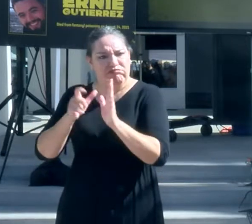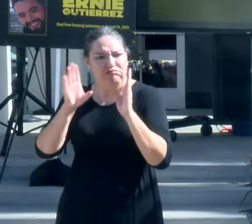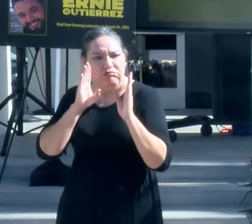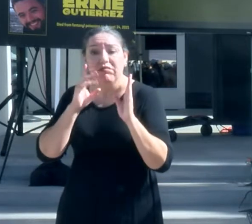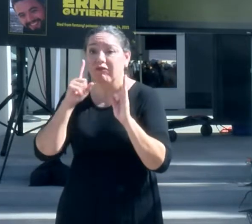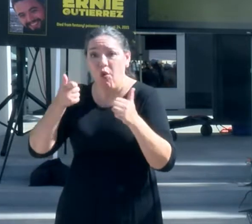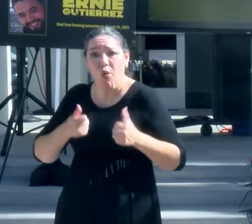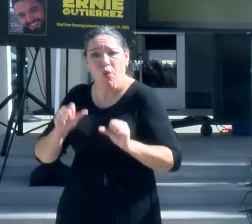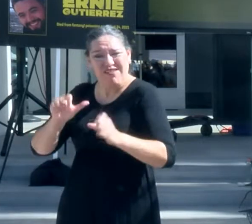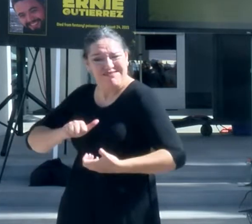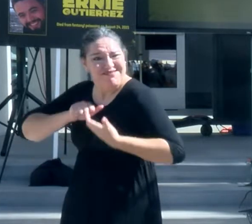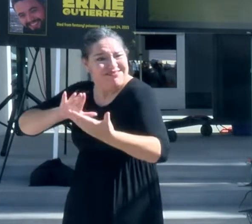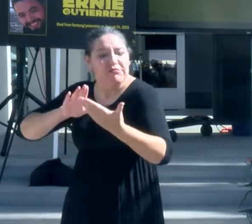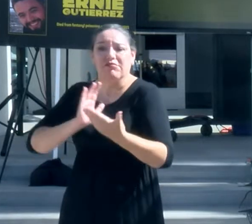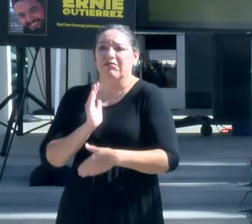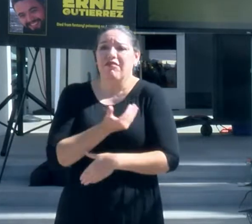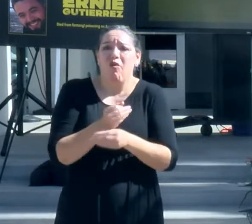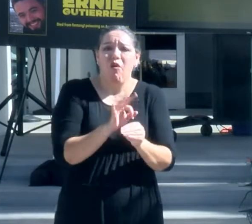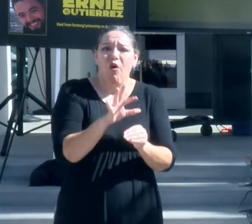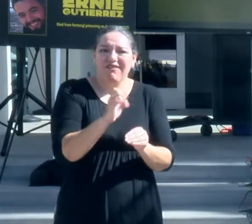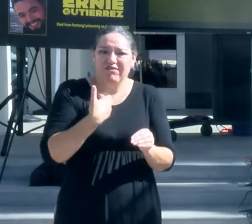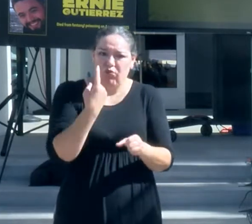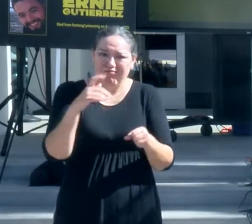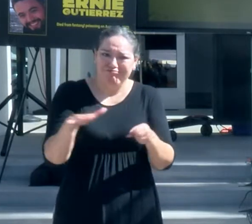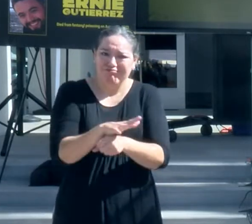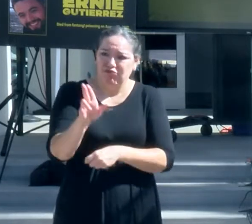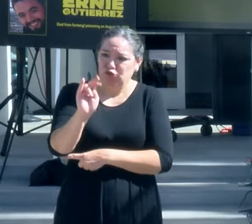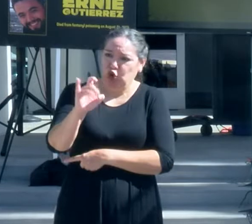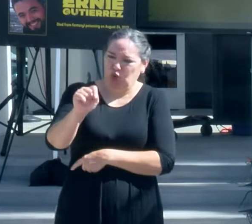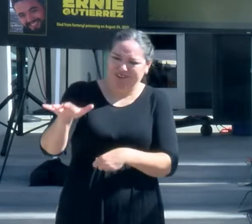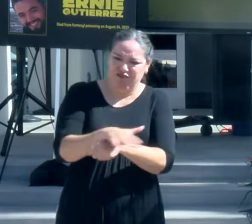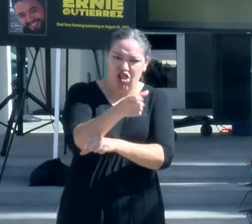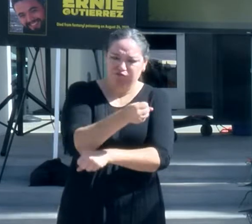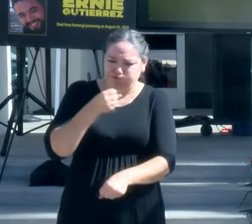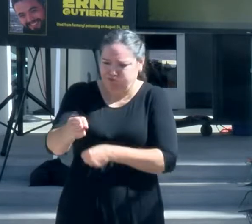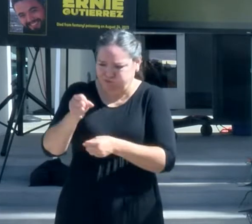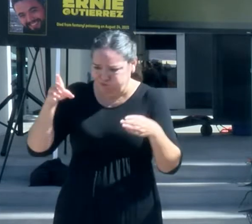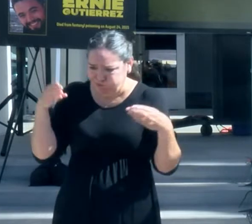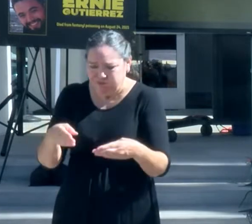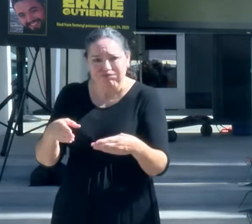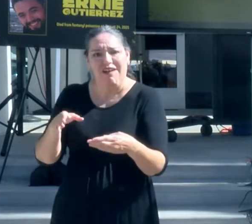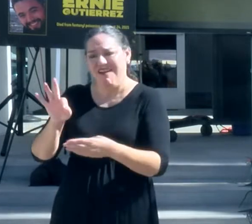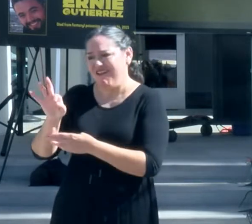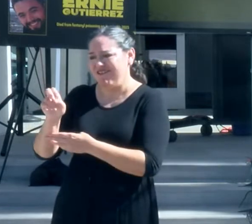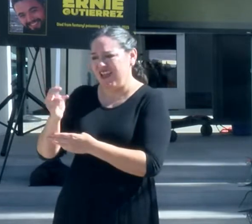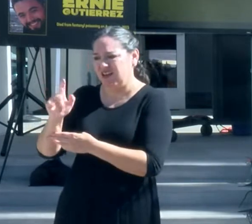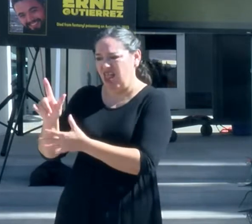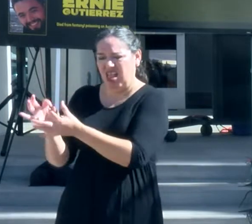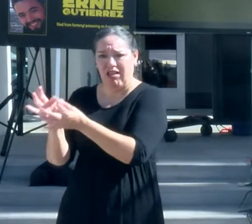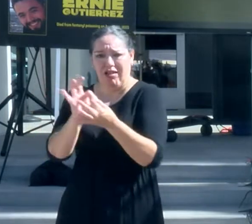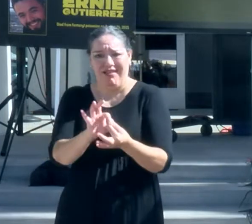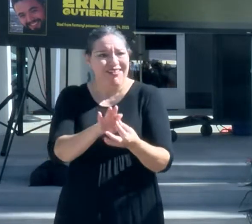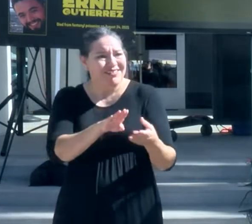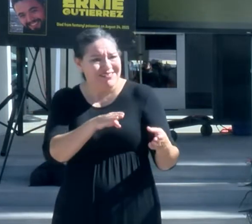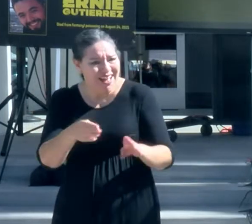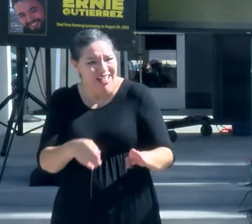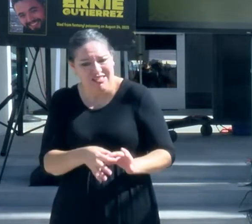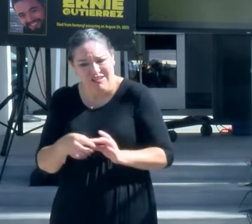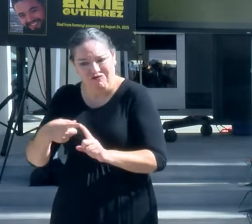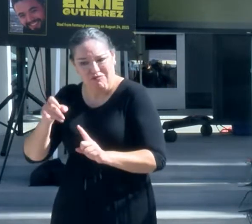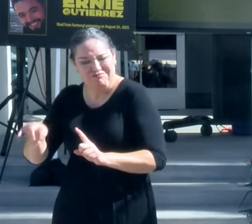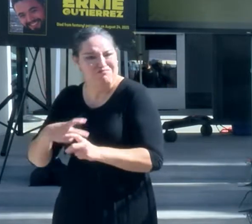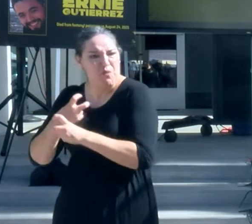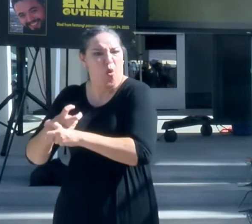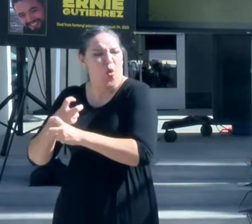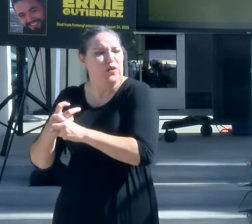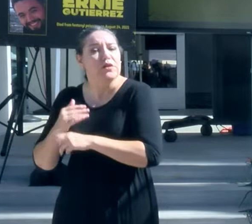our office staffs an entire unit dedicated to fentanyl and the deaths occurring as a result of fentanyl poisonings.